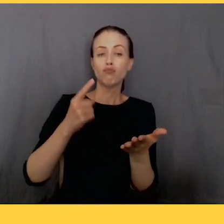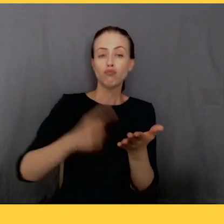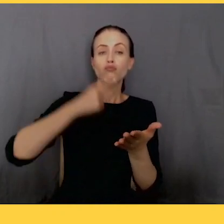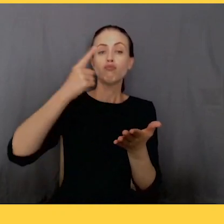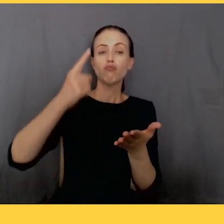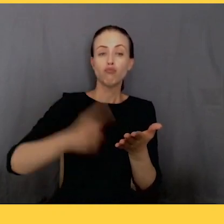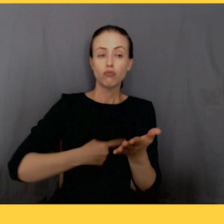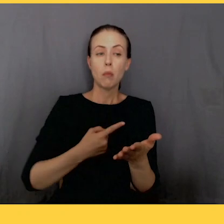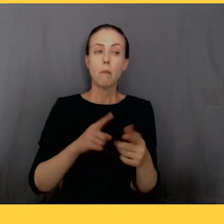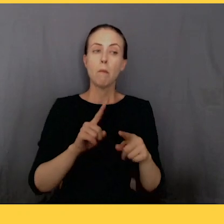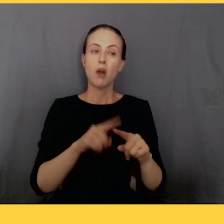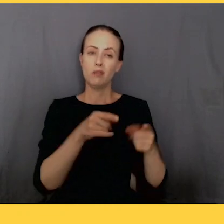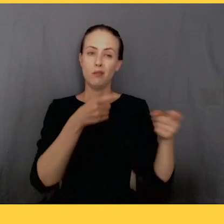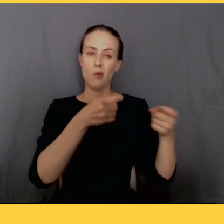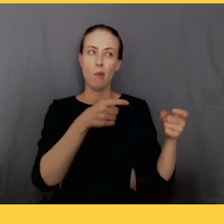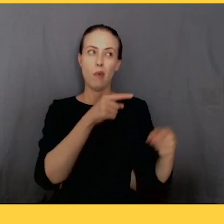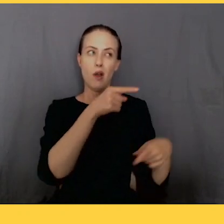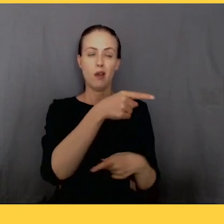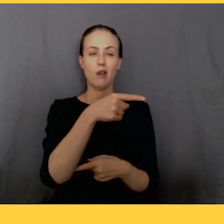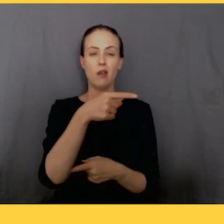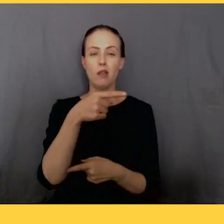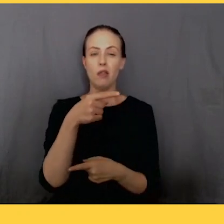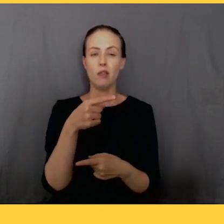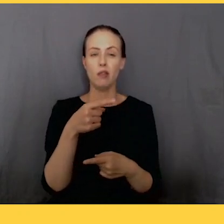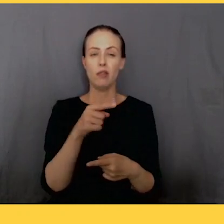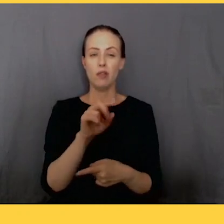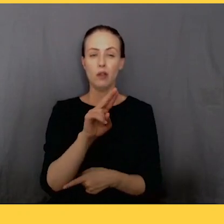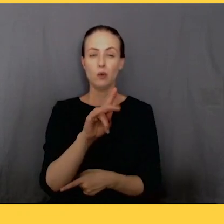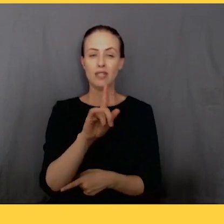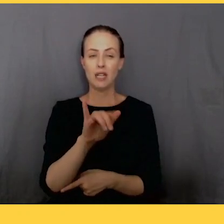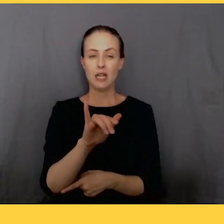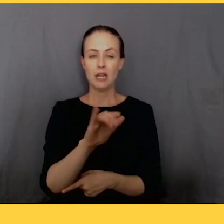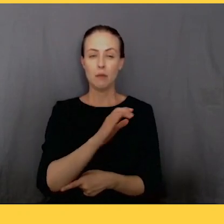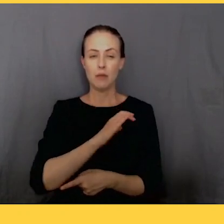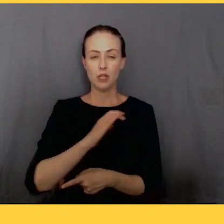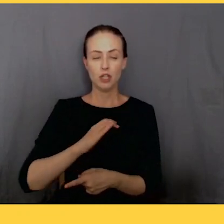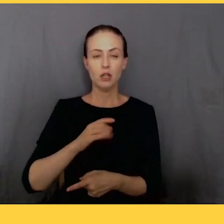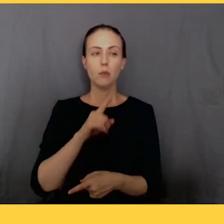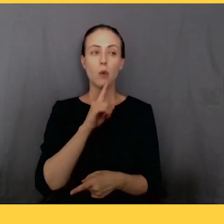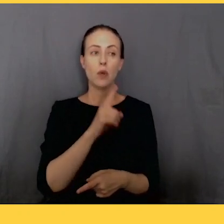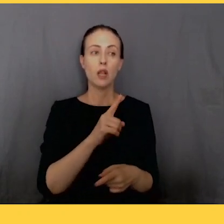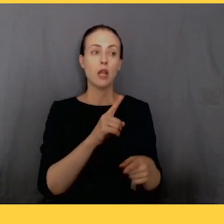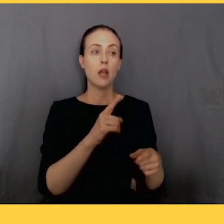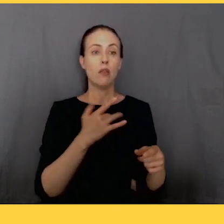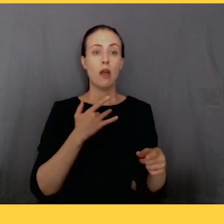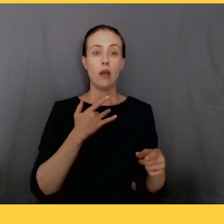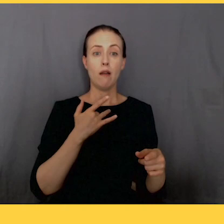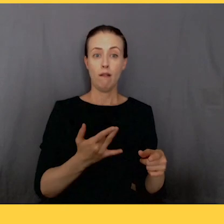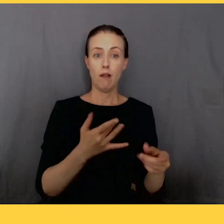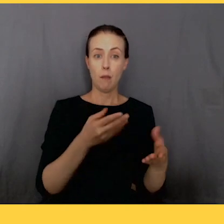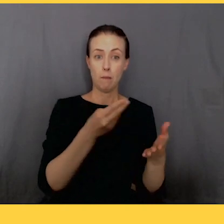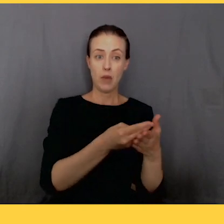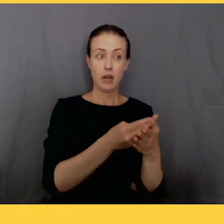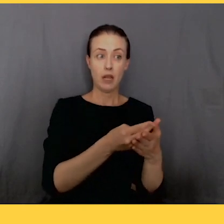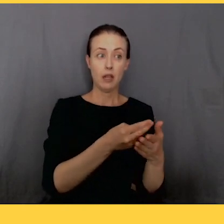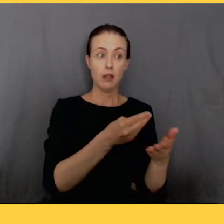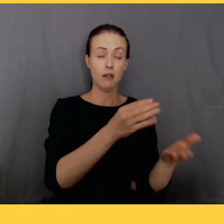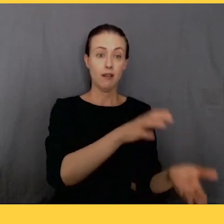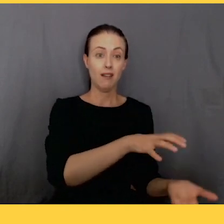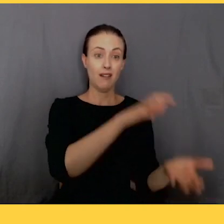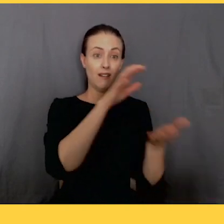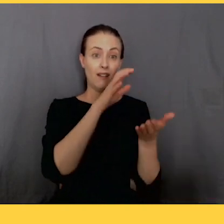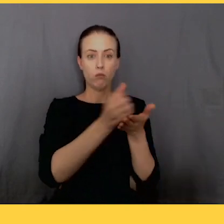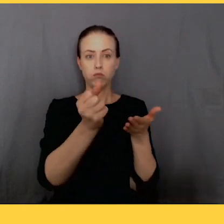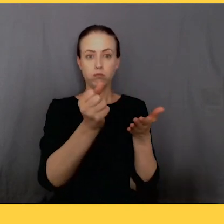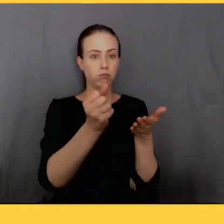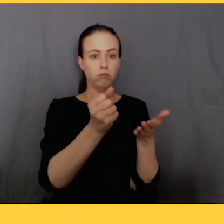Commission on their dates, and they're first come, first served. So very often those incentives go pretty quickly.